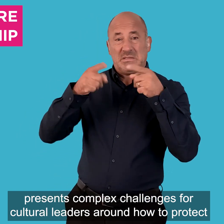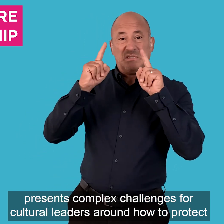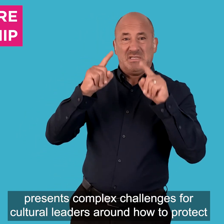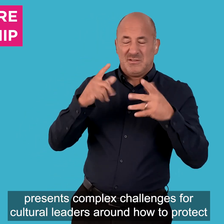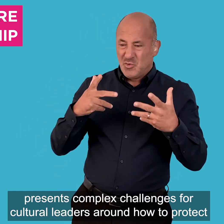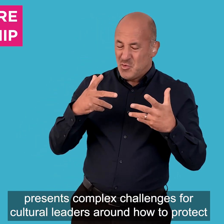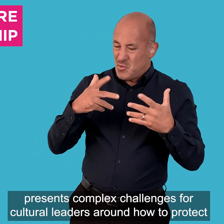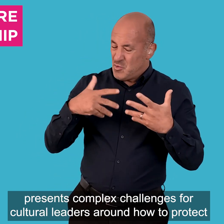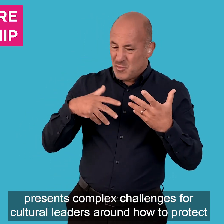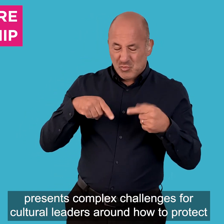protect